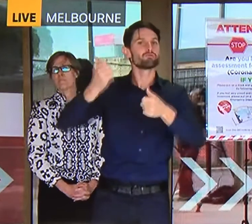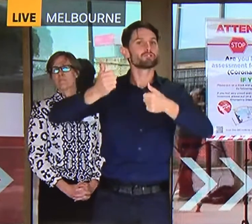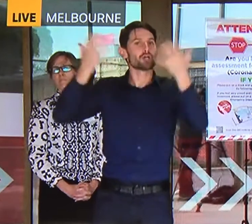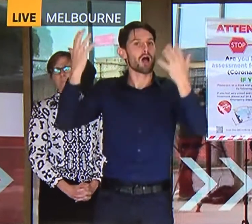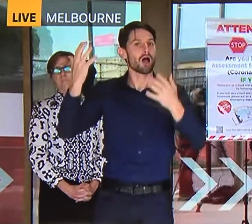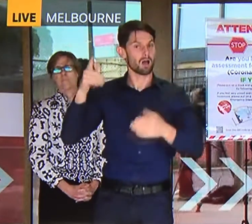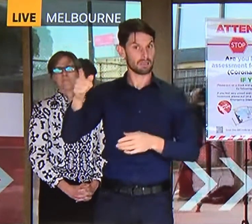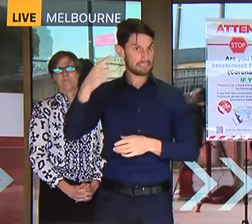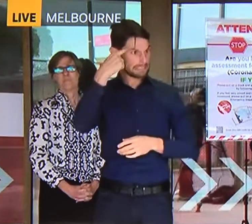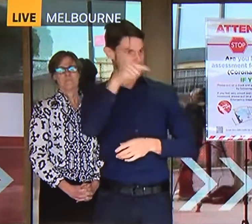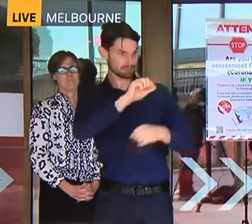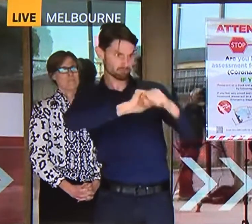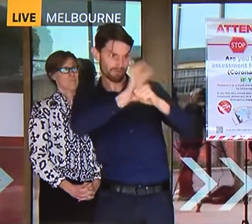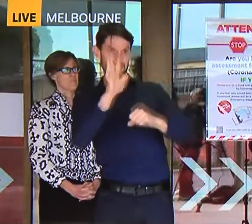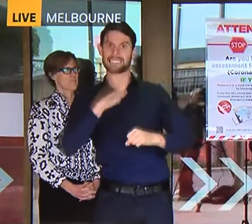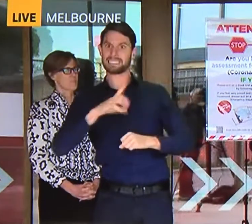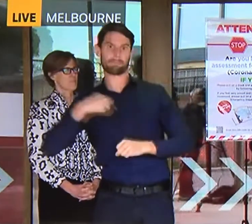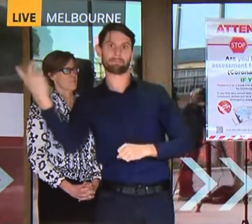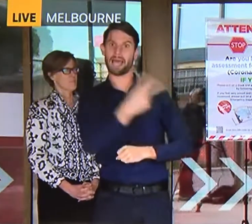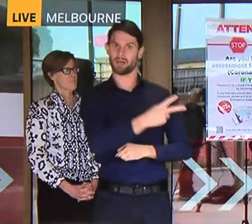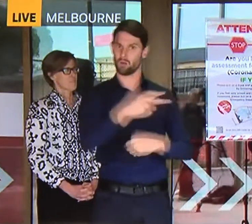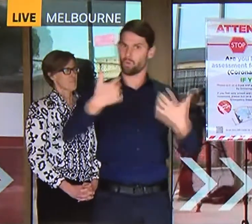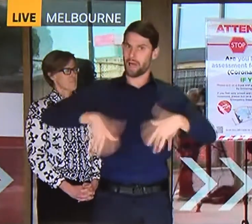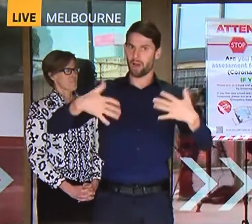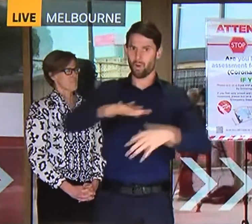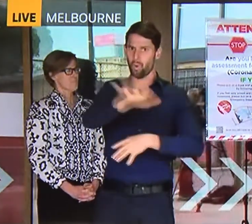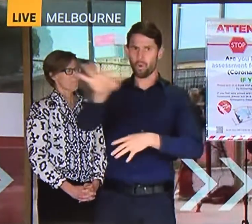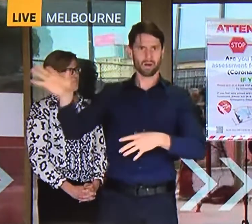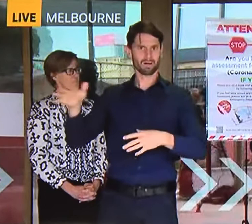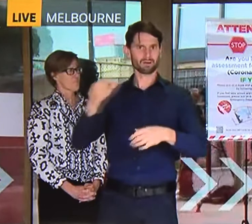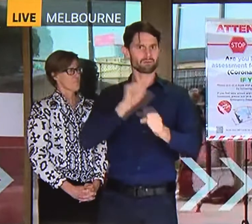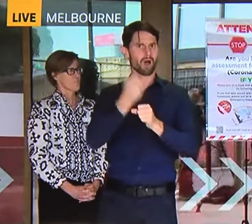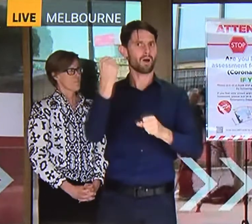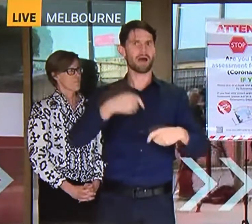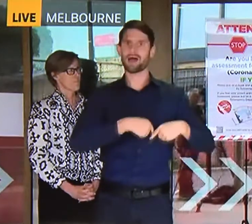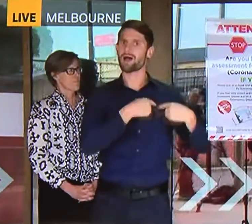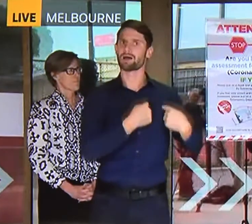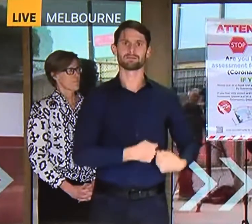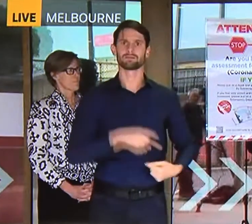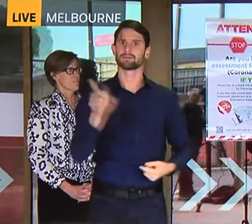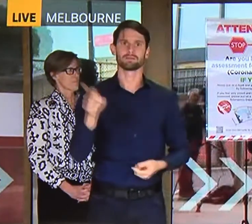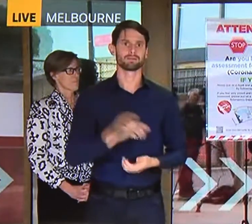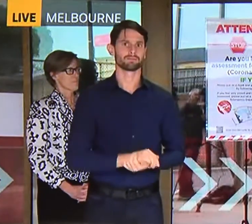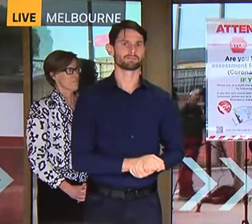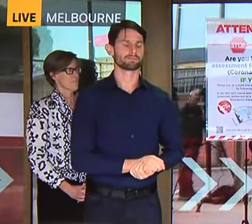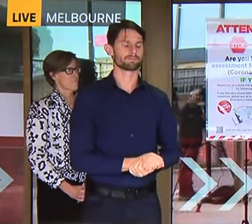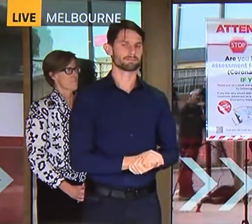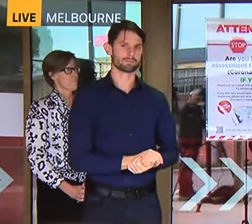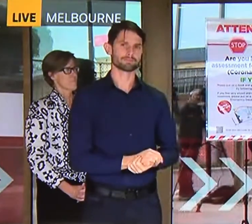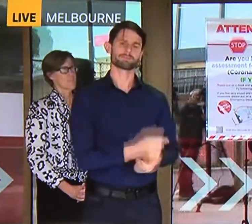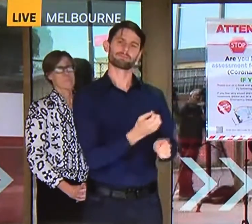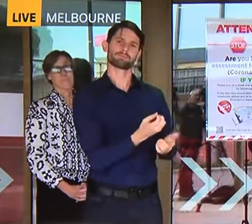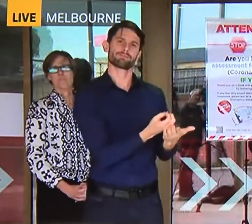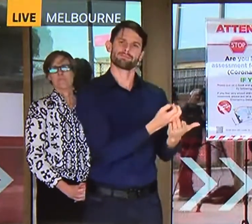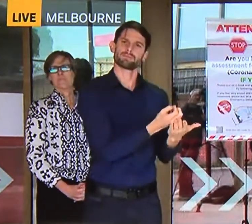of returning to the workforce. Next. Also, just looking ahead towards the future of the battle with